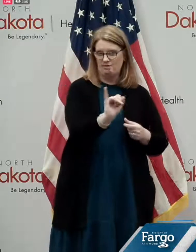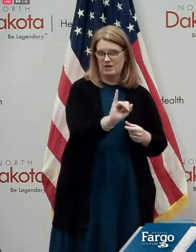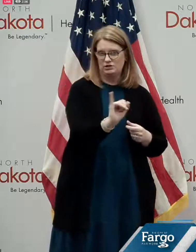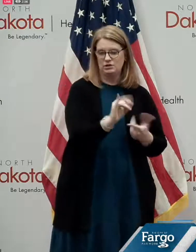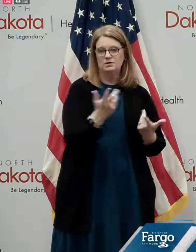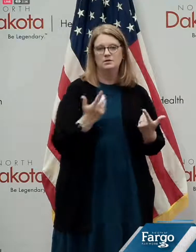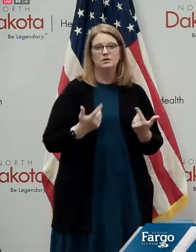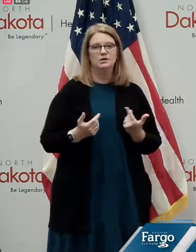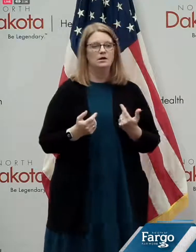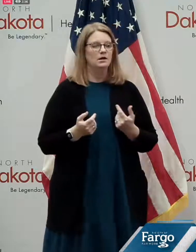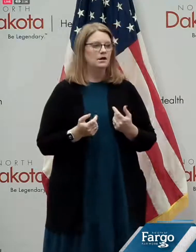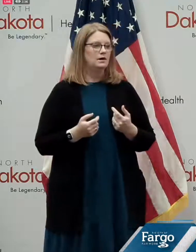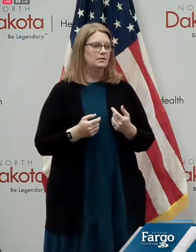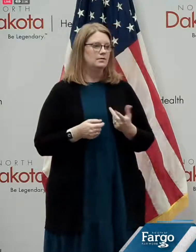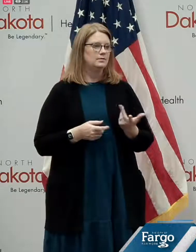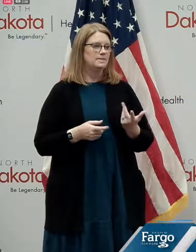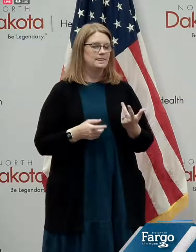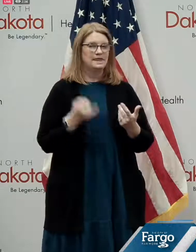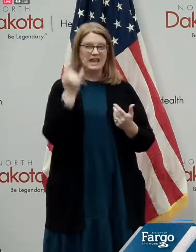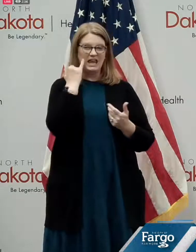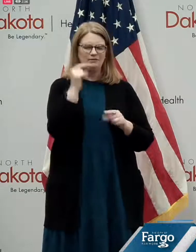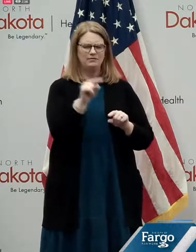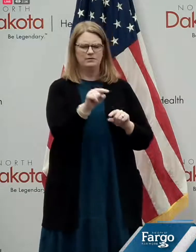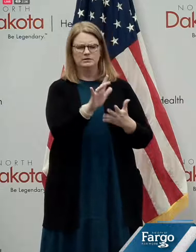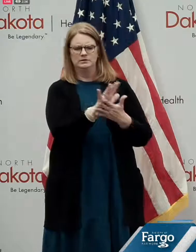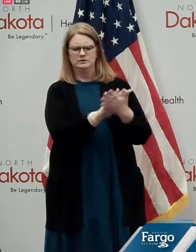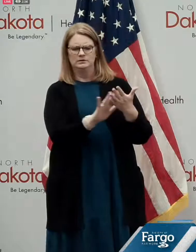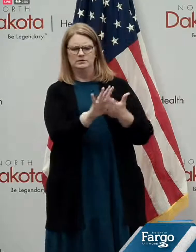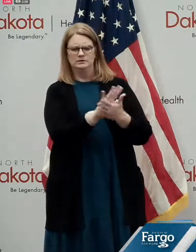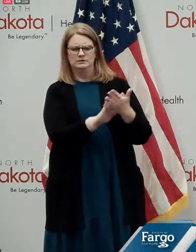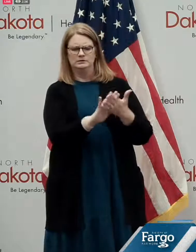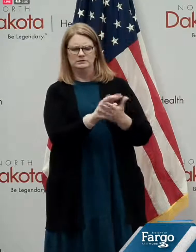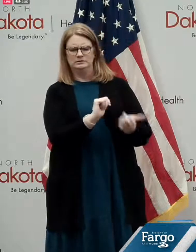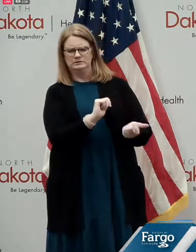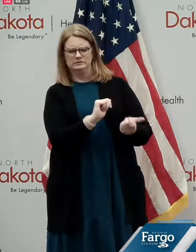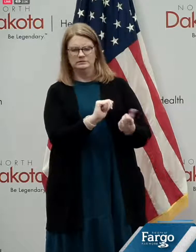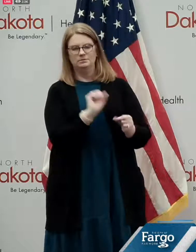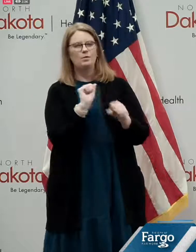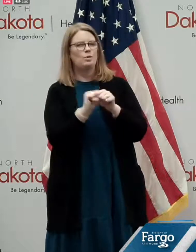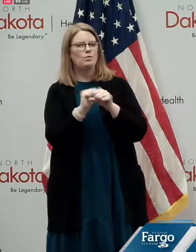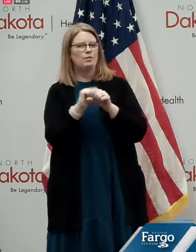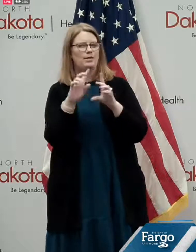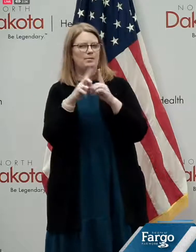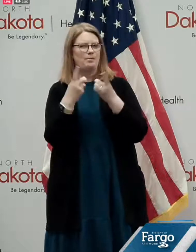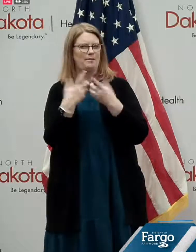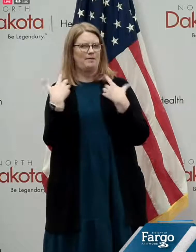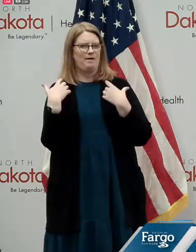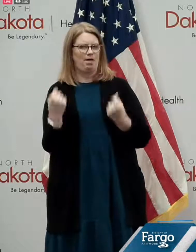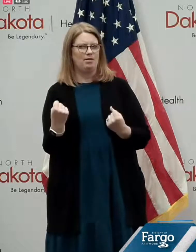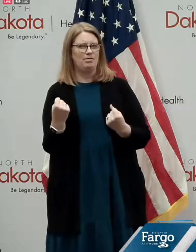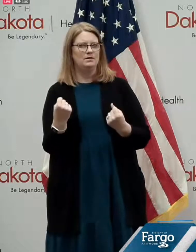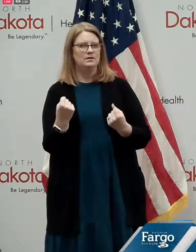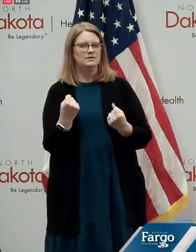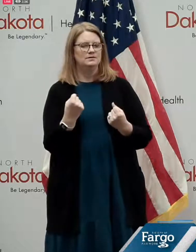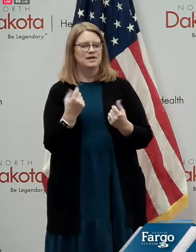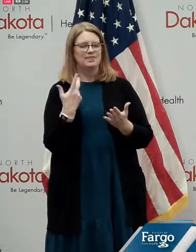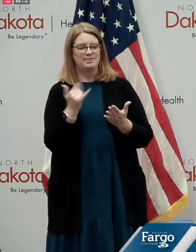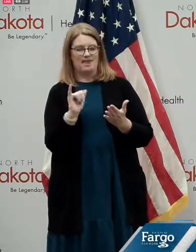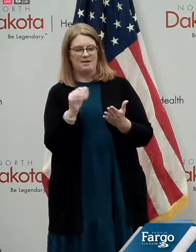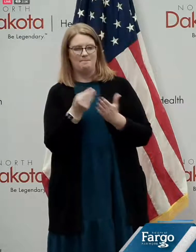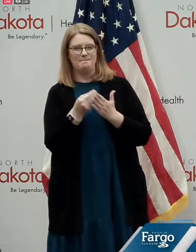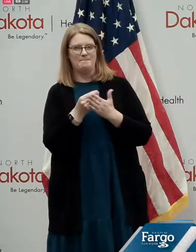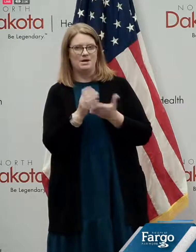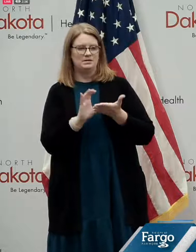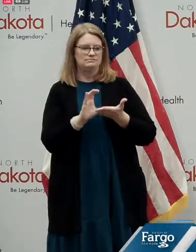Where there's ambiguity, we'll be working with the Department of Health to make sure that that investment does have a